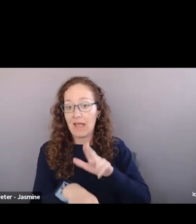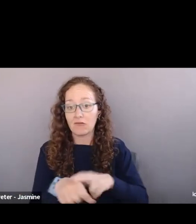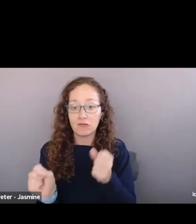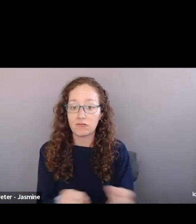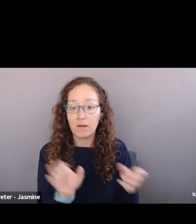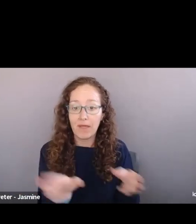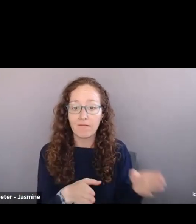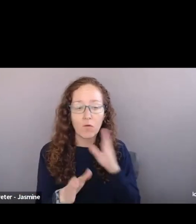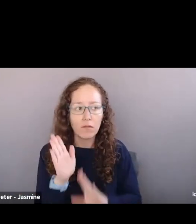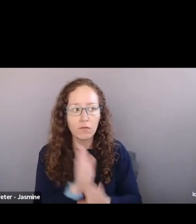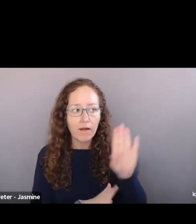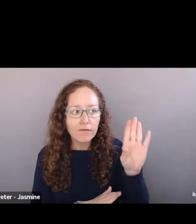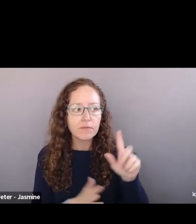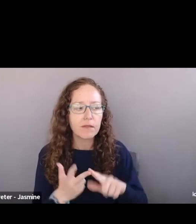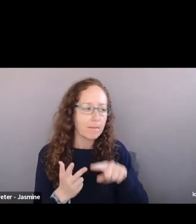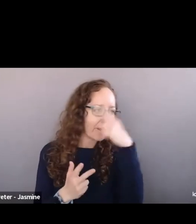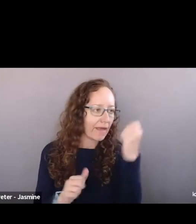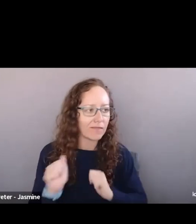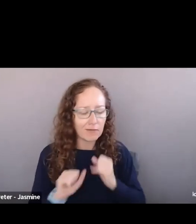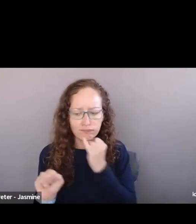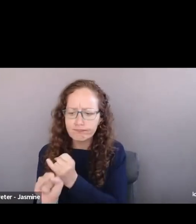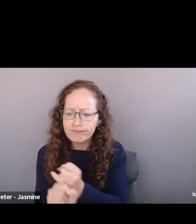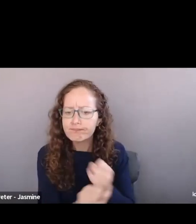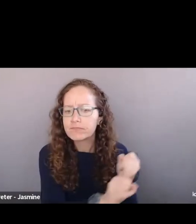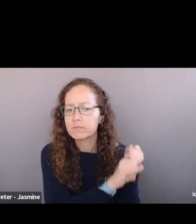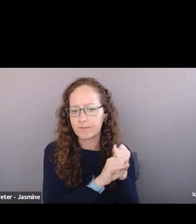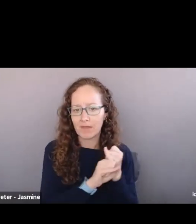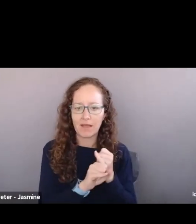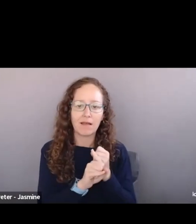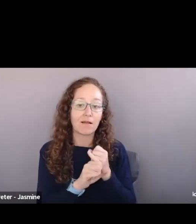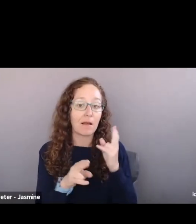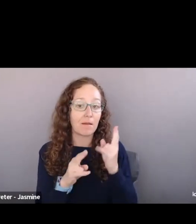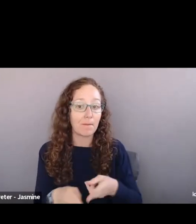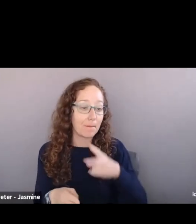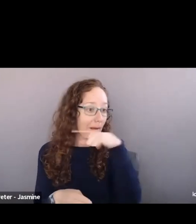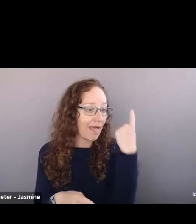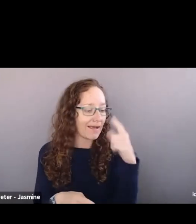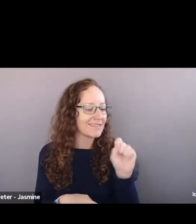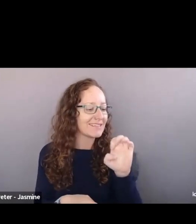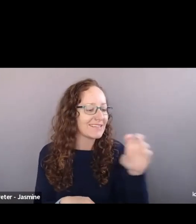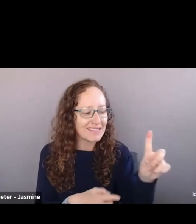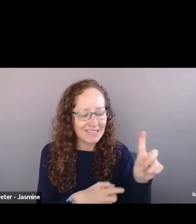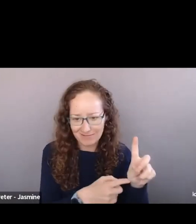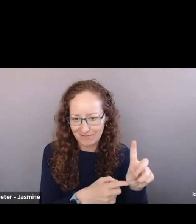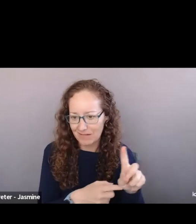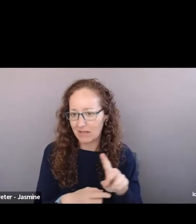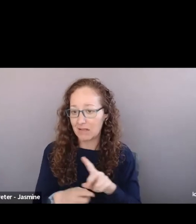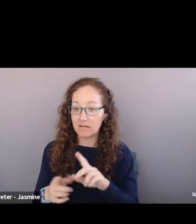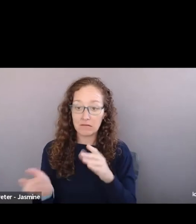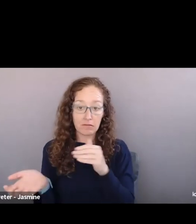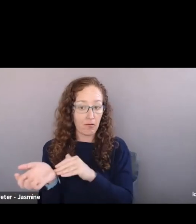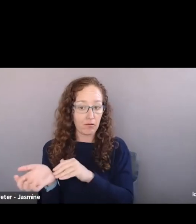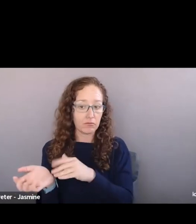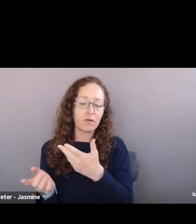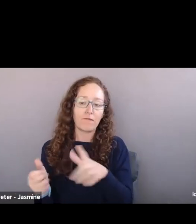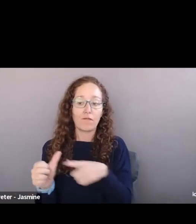Black theater institutions, the Black Seed. Indira's first foray in the nonprofit arts and